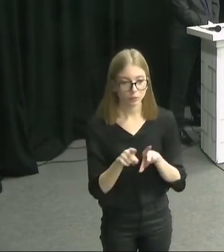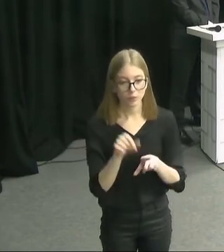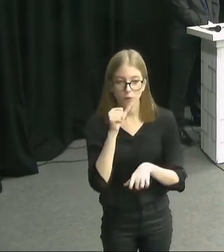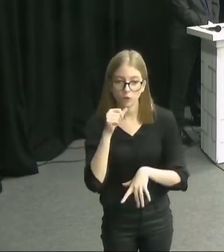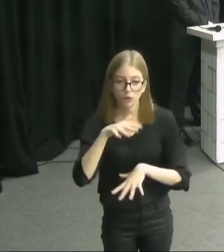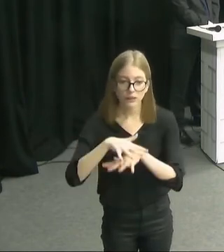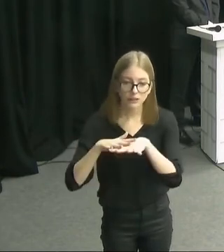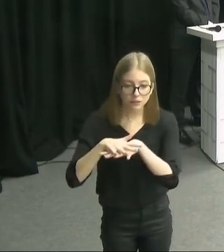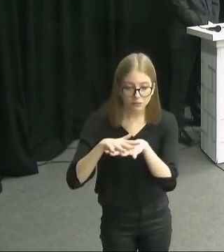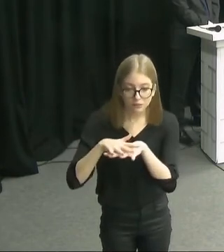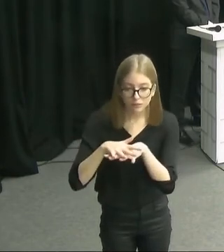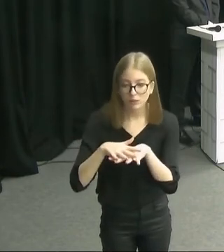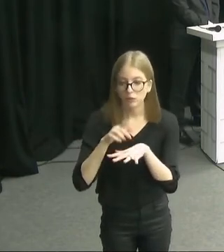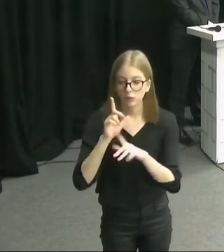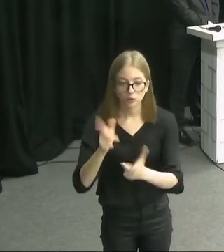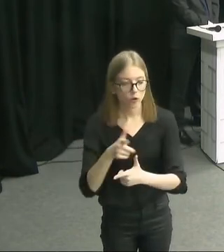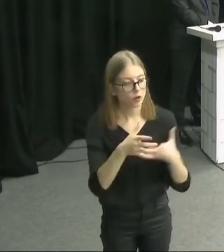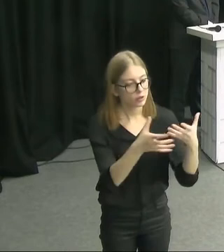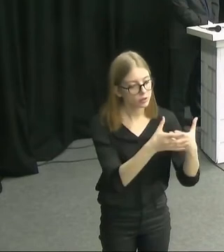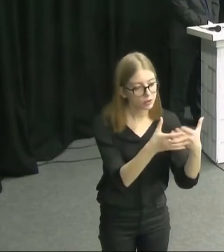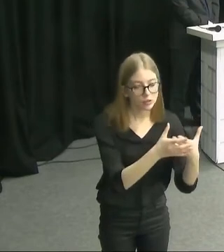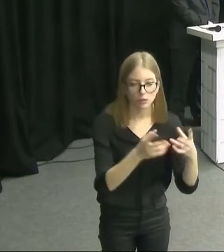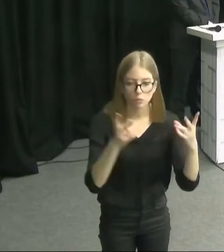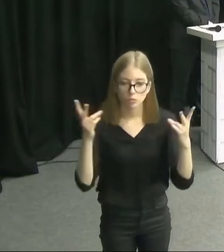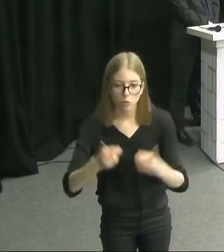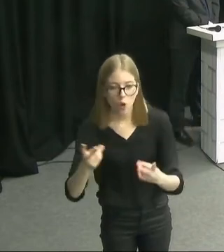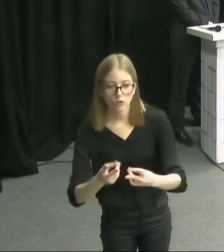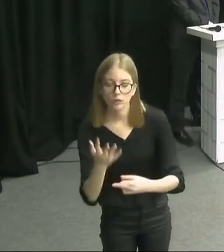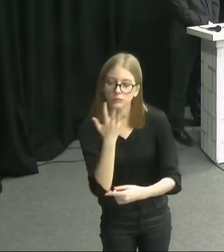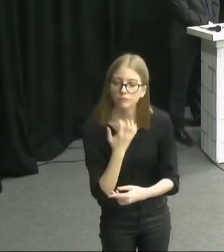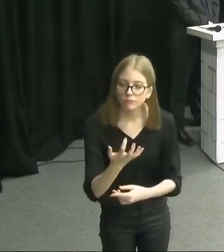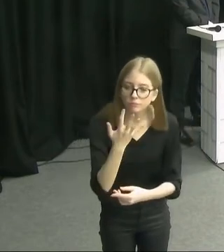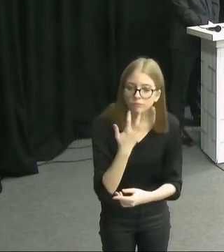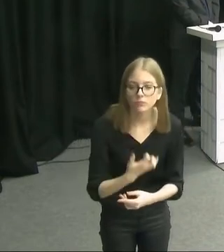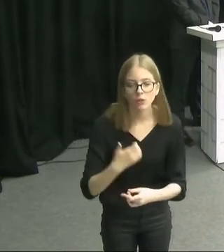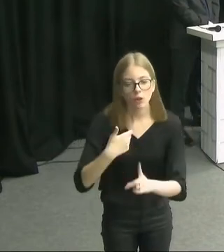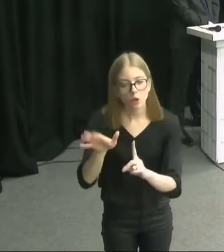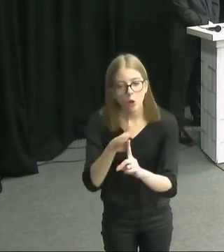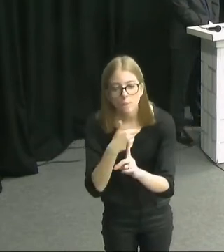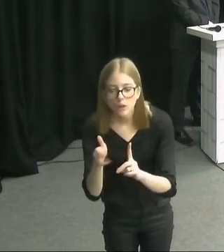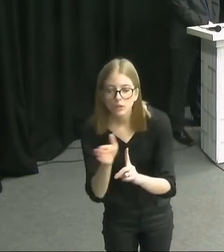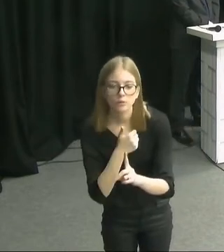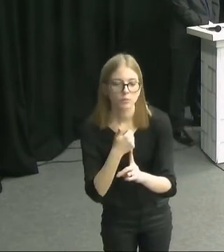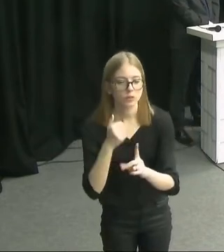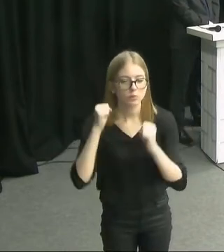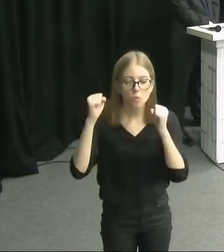We could also include them in sports networks. So alumni should also be included as active members of the